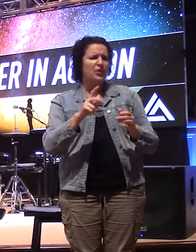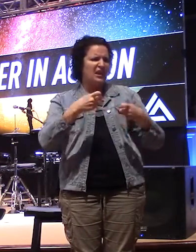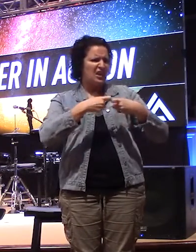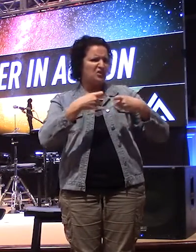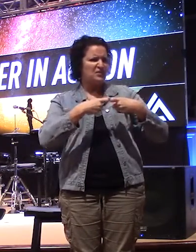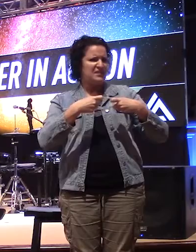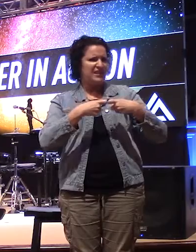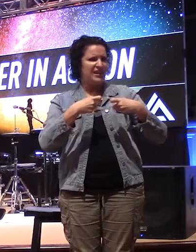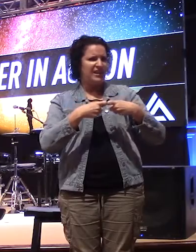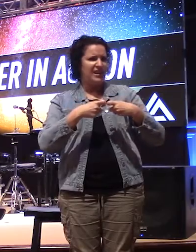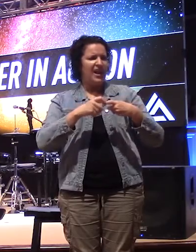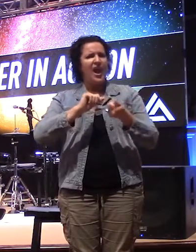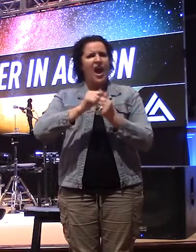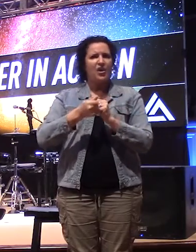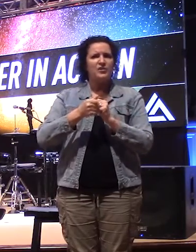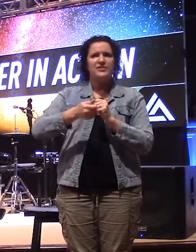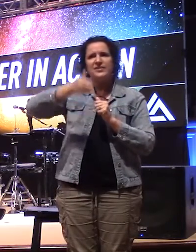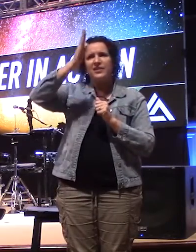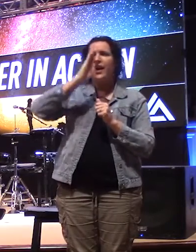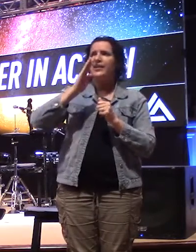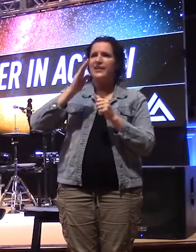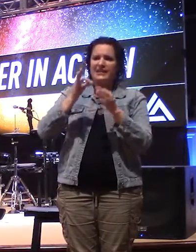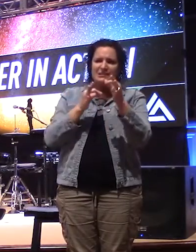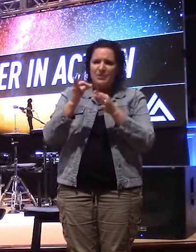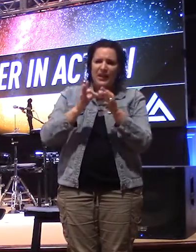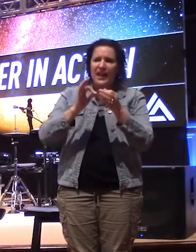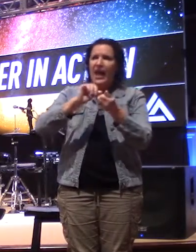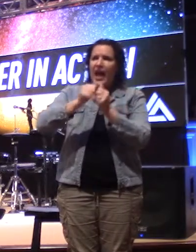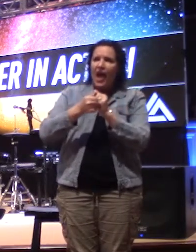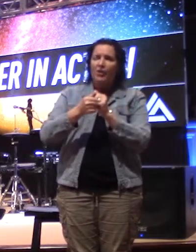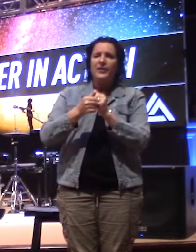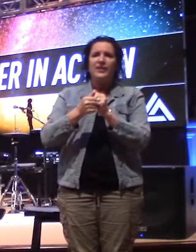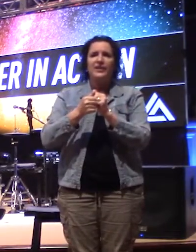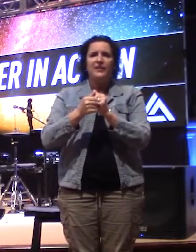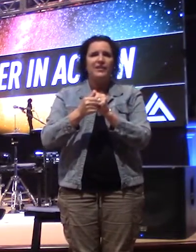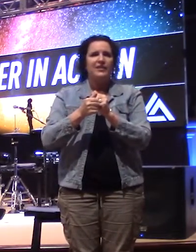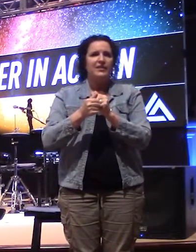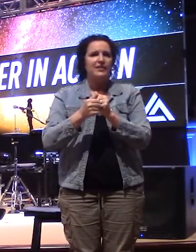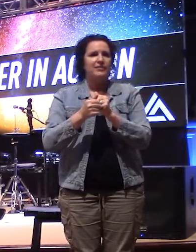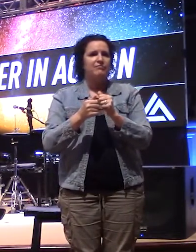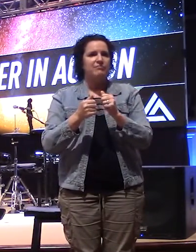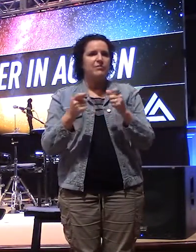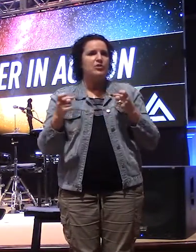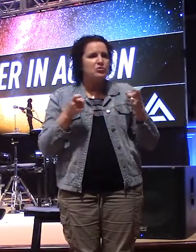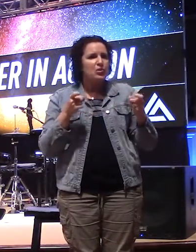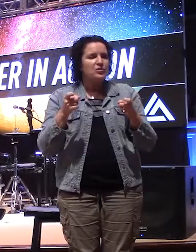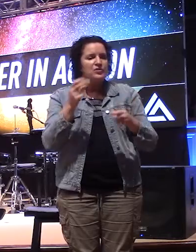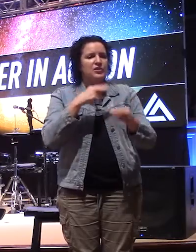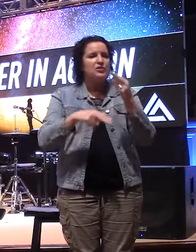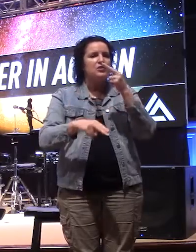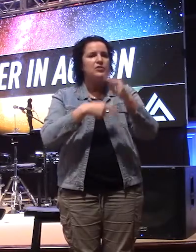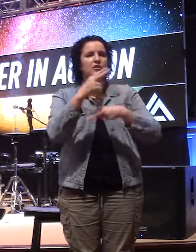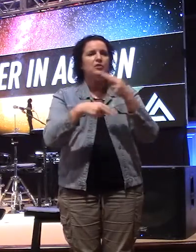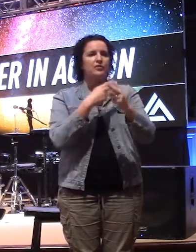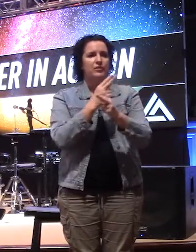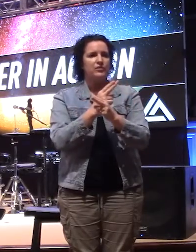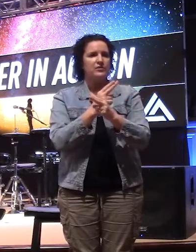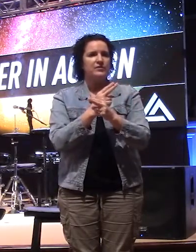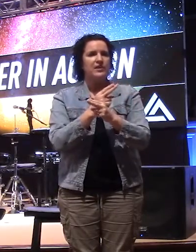electricity? How can God explain to us how he runs this universe? He doesn't have to. He is God. I am not. I'm okay with